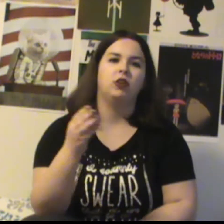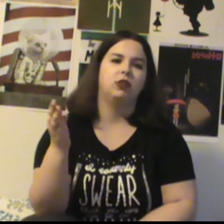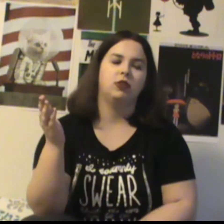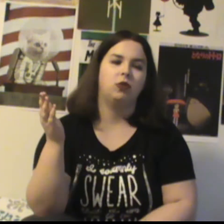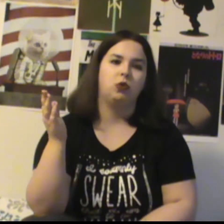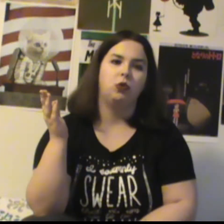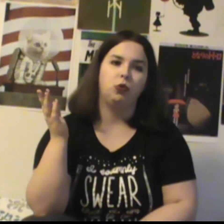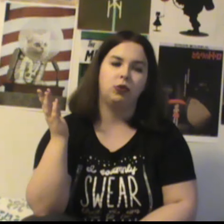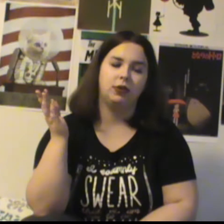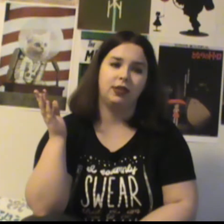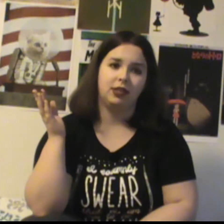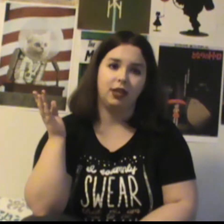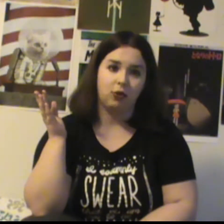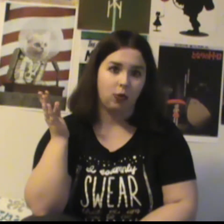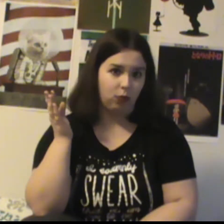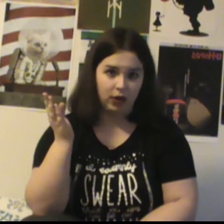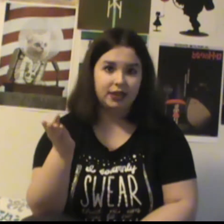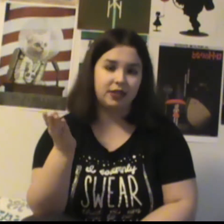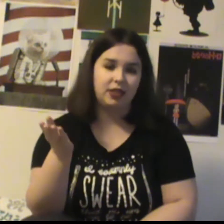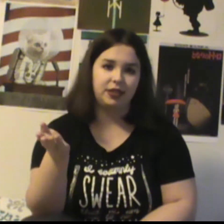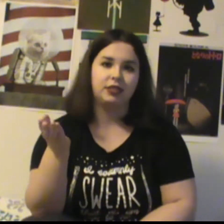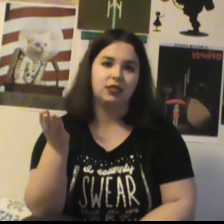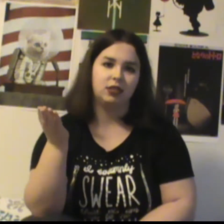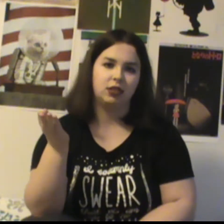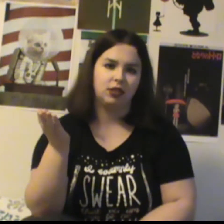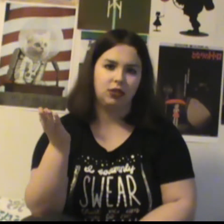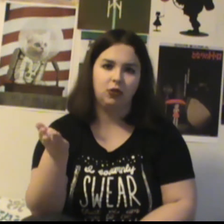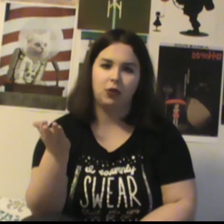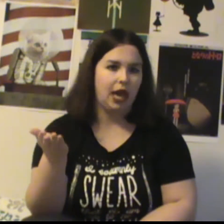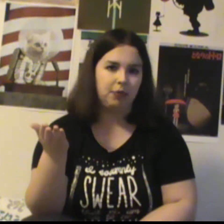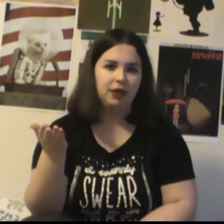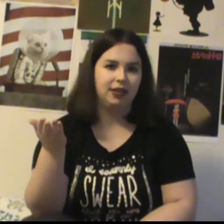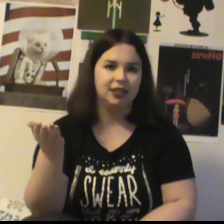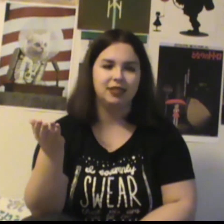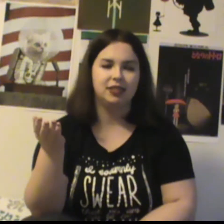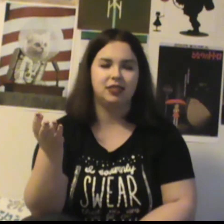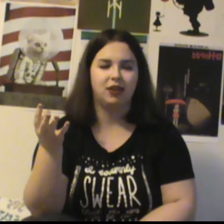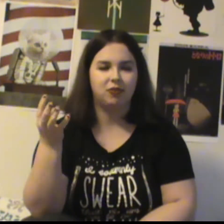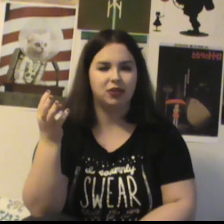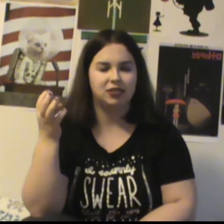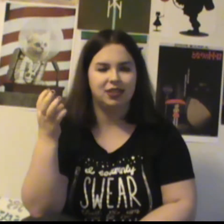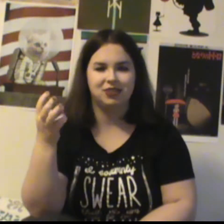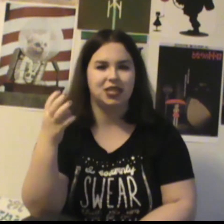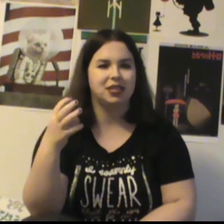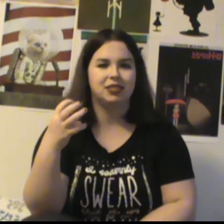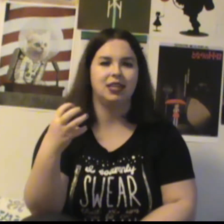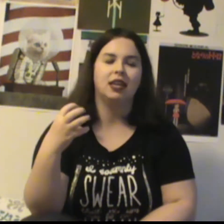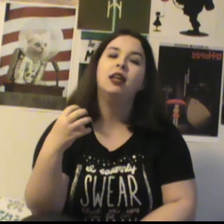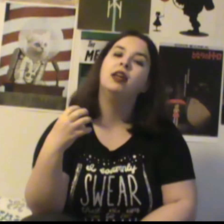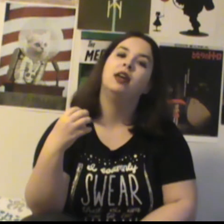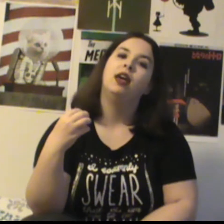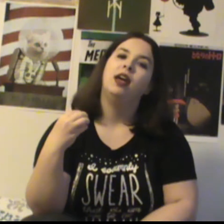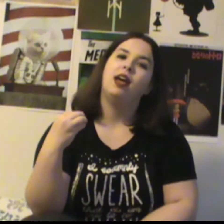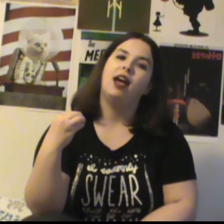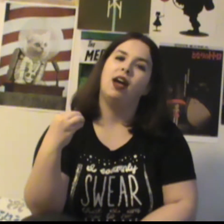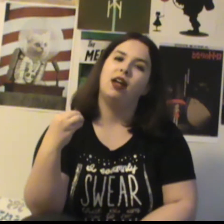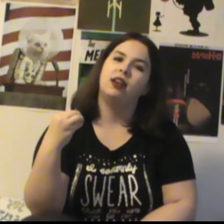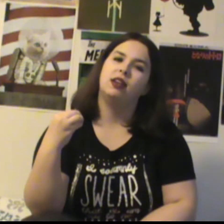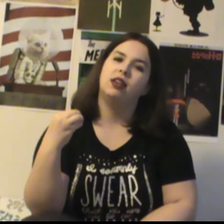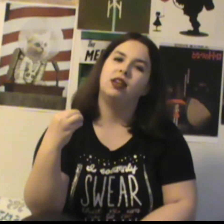out who or what this new Kappa is and stuff was interesting to see. And it